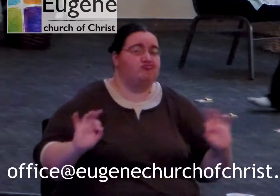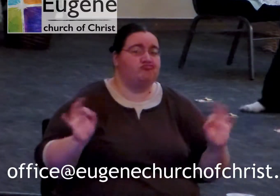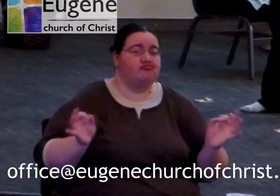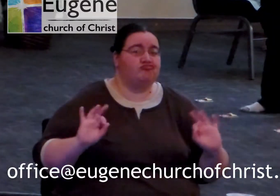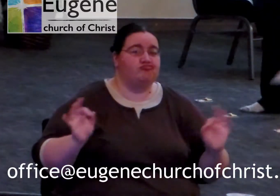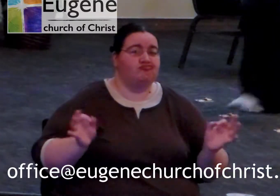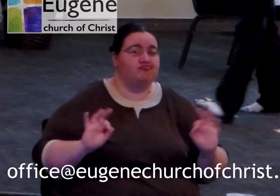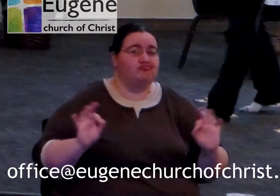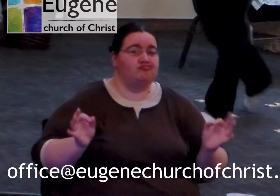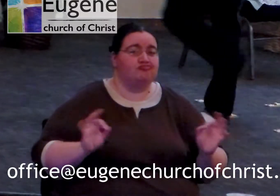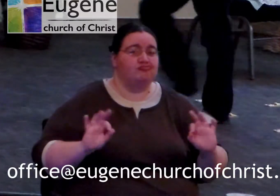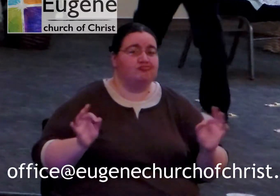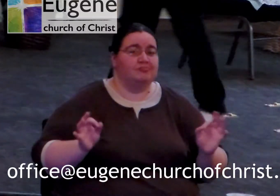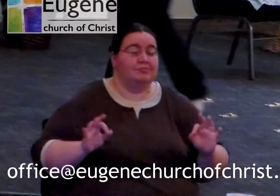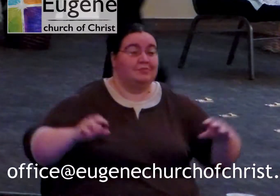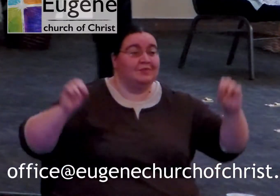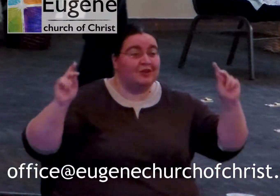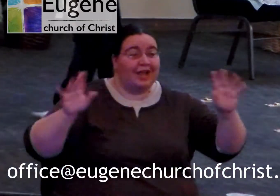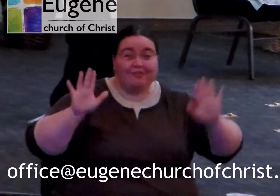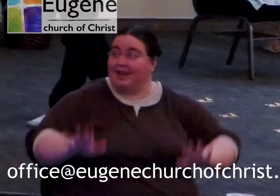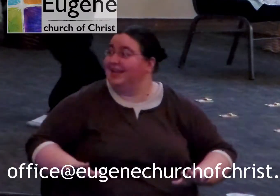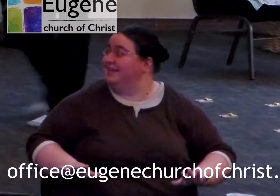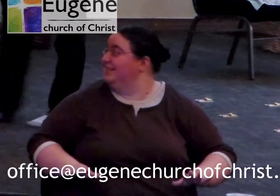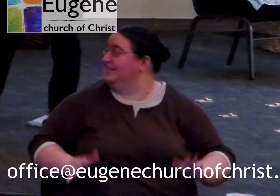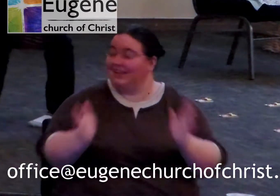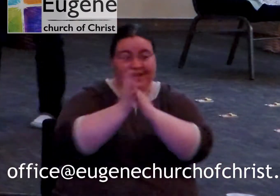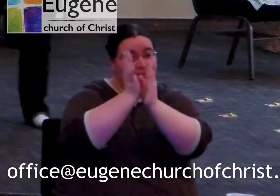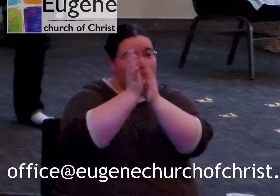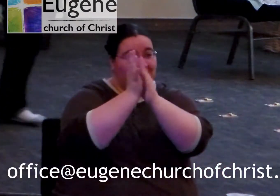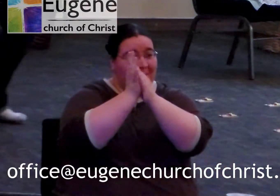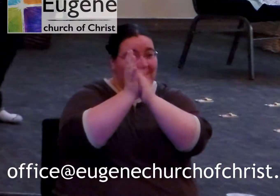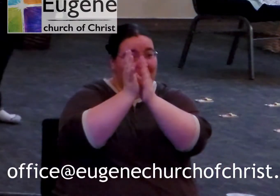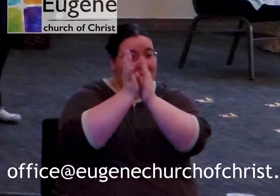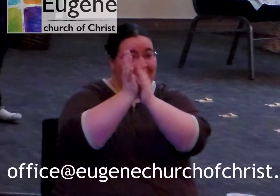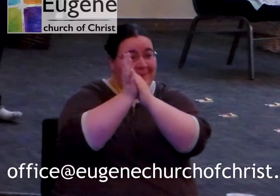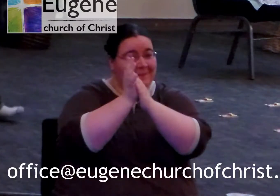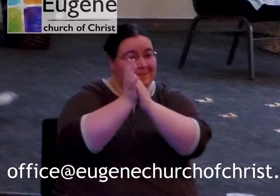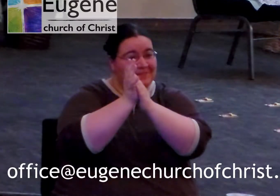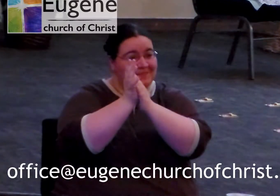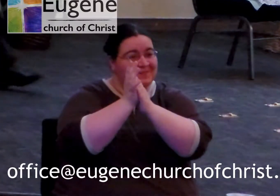Okay, very good. Everybody give him a big hand. He's coordinated. All right.